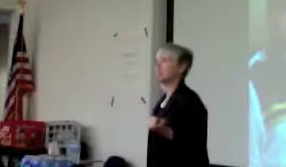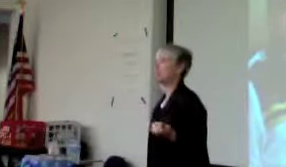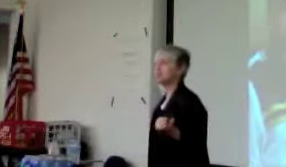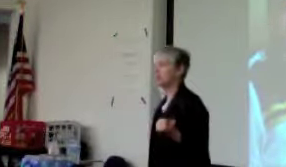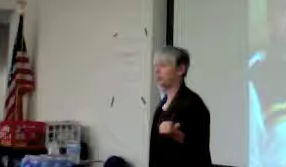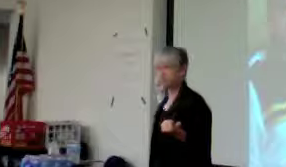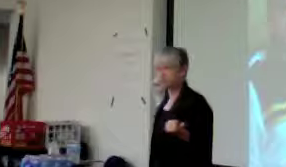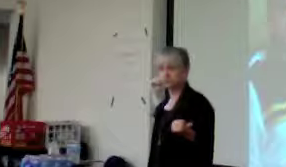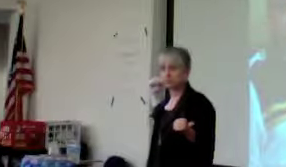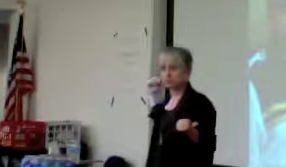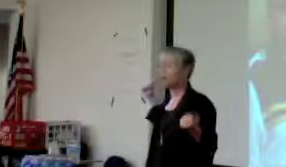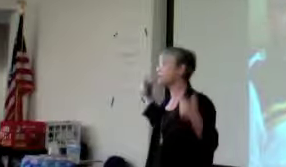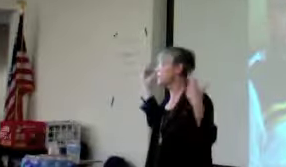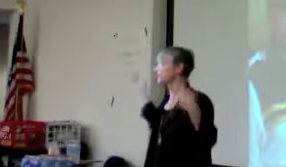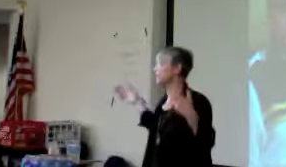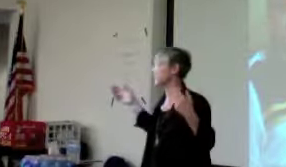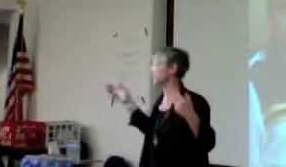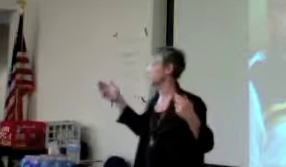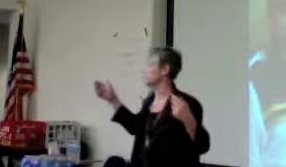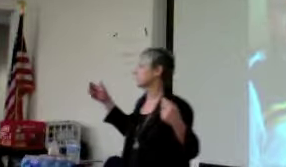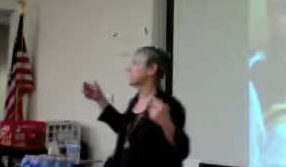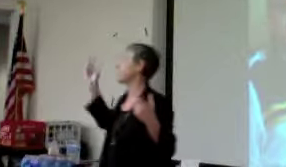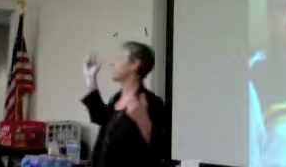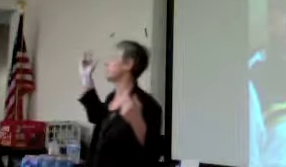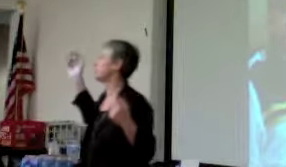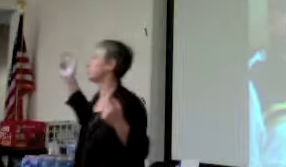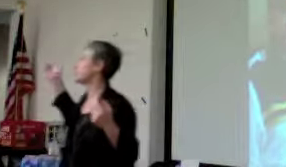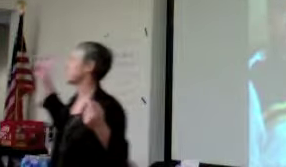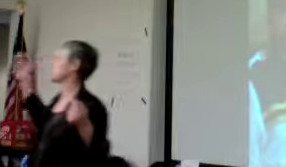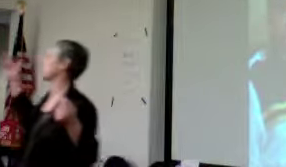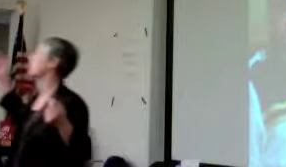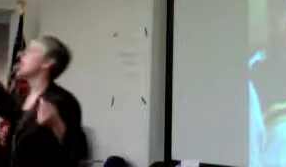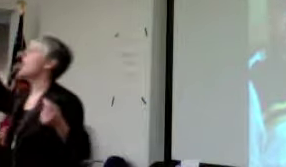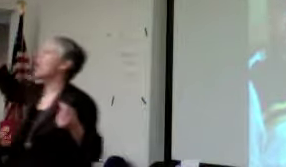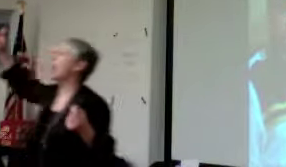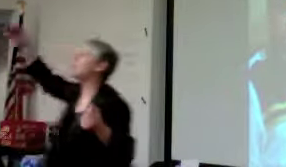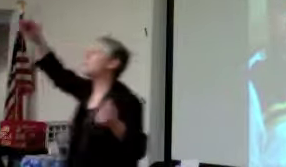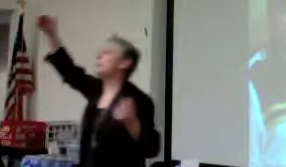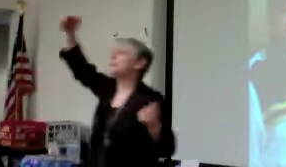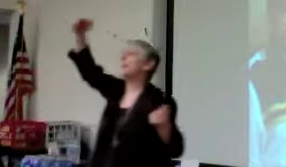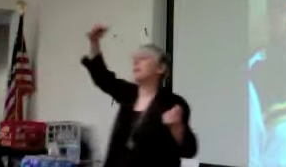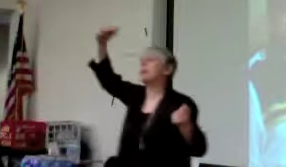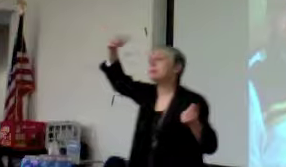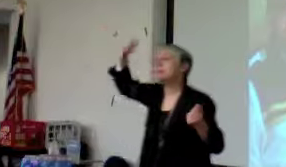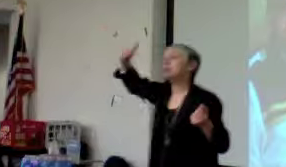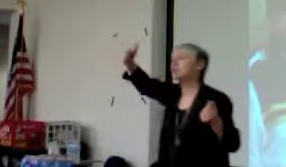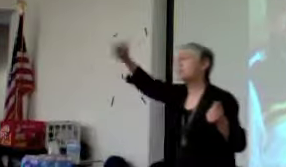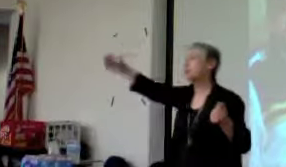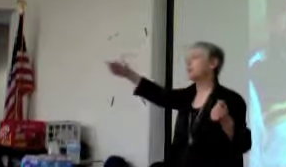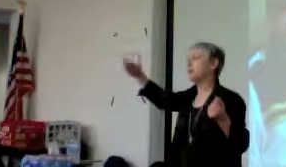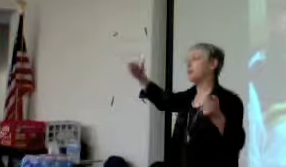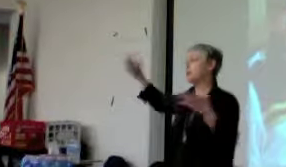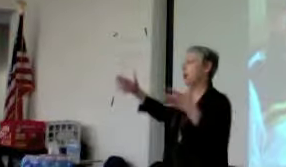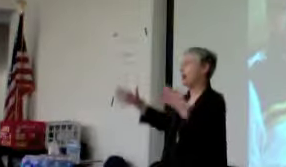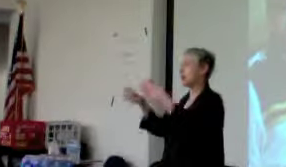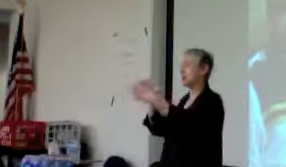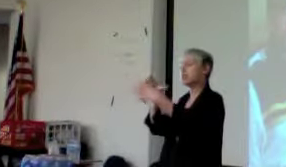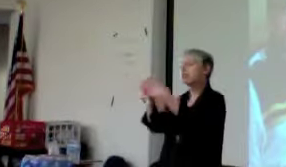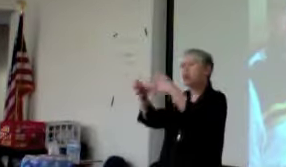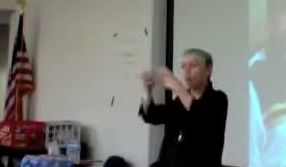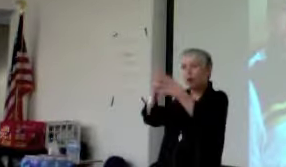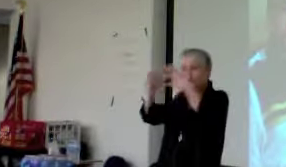change my slides at all. So you got all the big words and everything. They don't get on it. They don't understand it either. But here's the other piece about this, to be